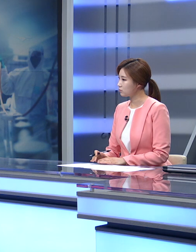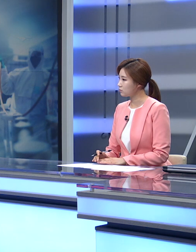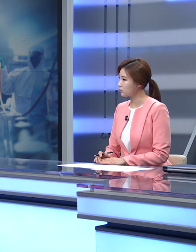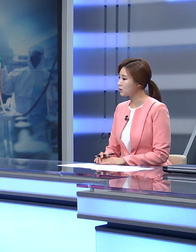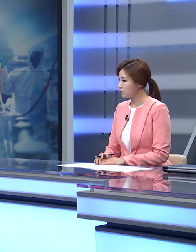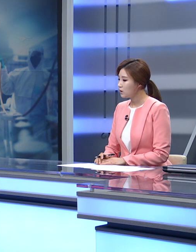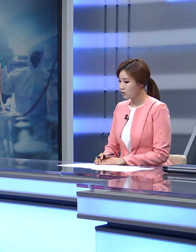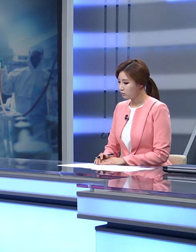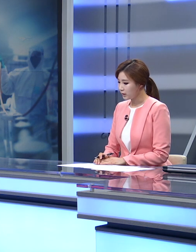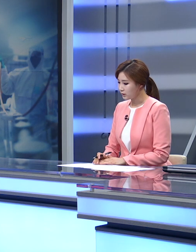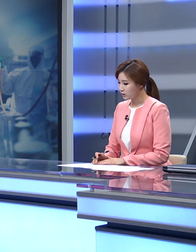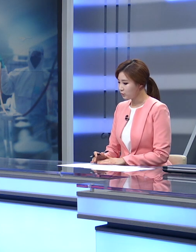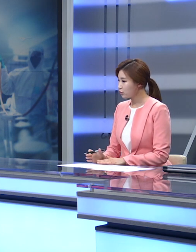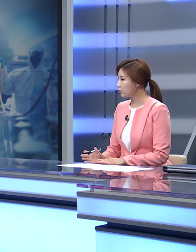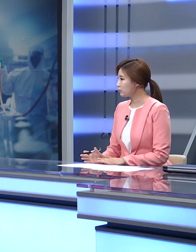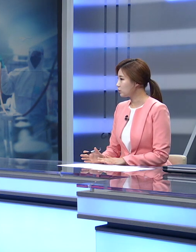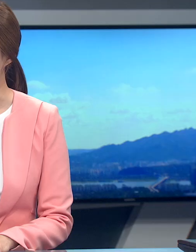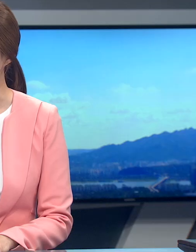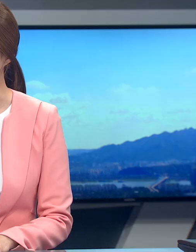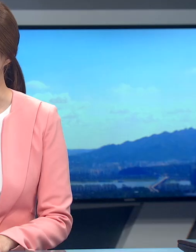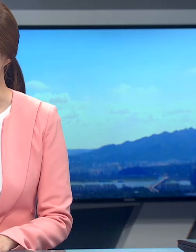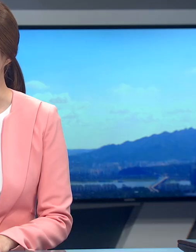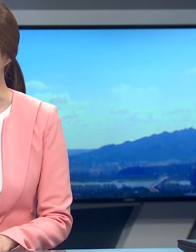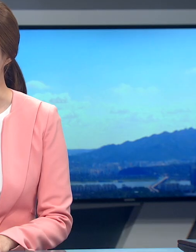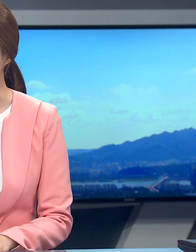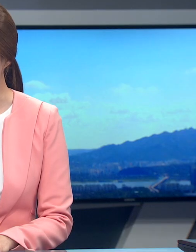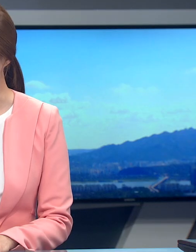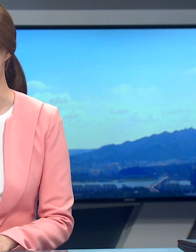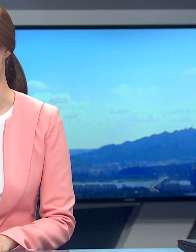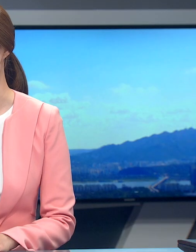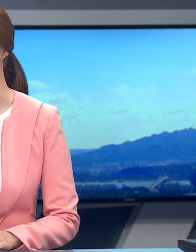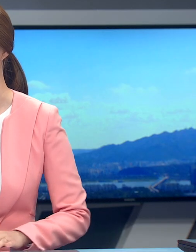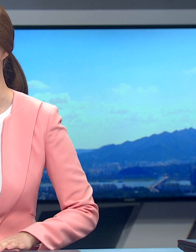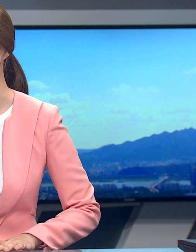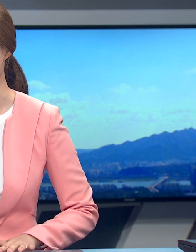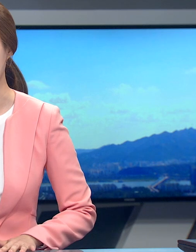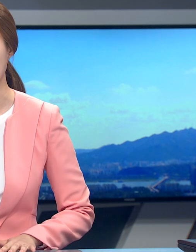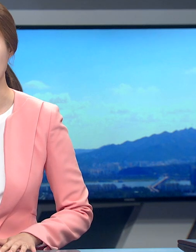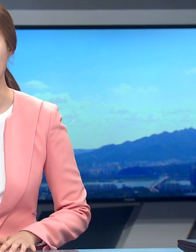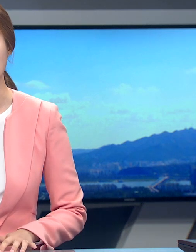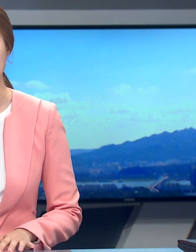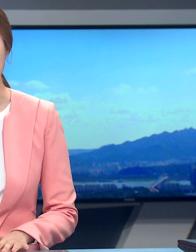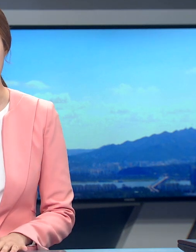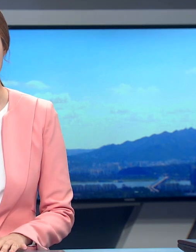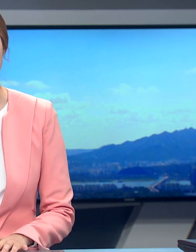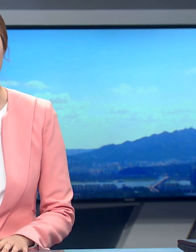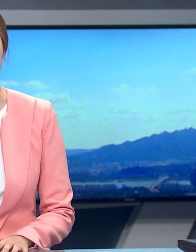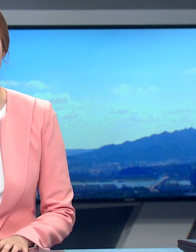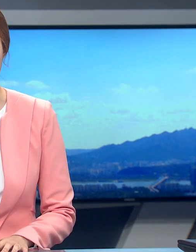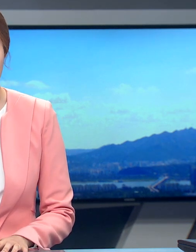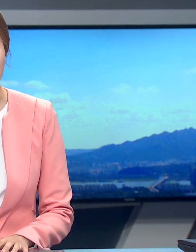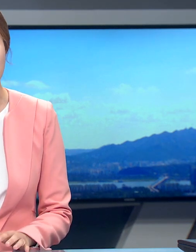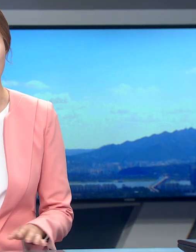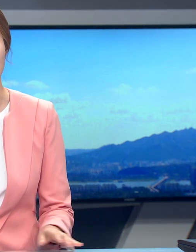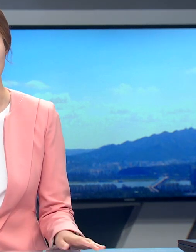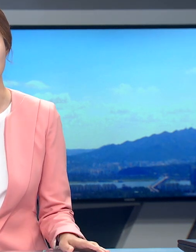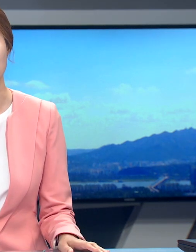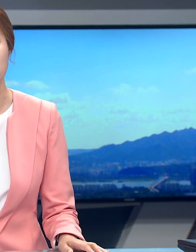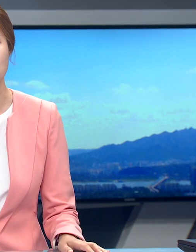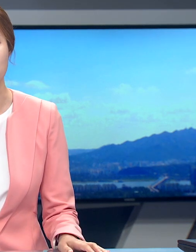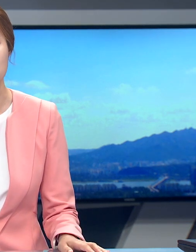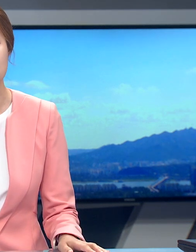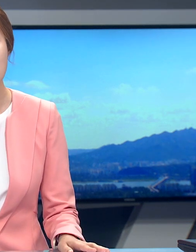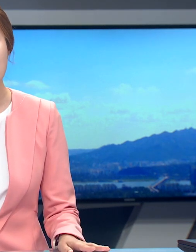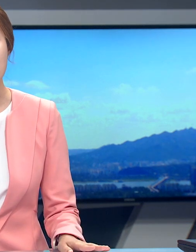number of imported cases. Right, the majority of today's cases were locally transmitted cases, and to be exact, 23 were